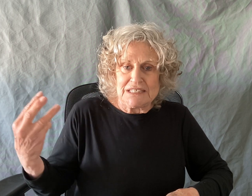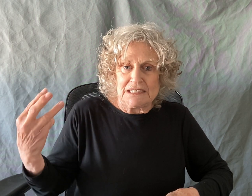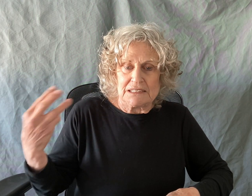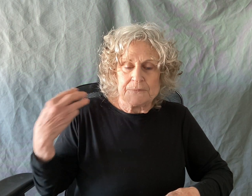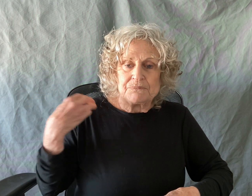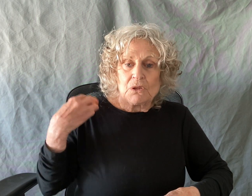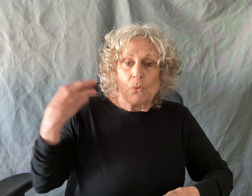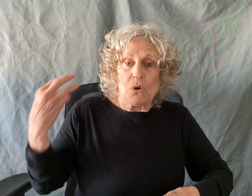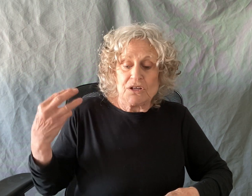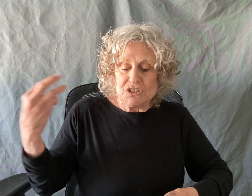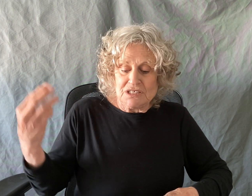Washington,